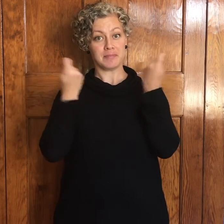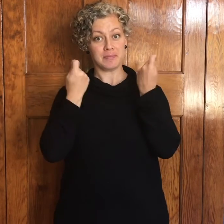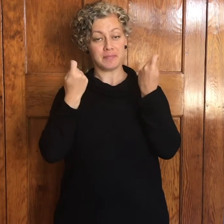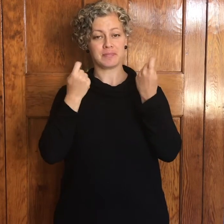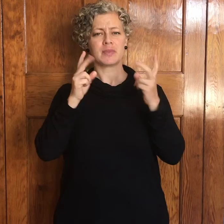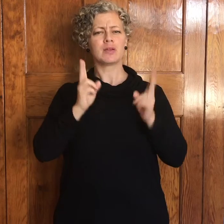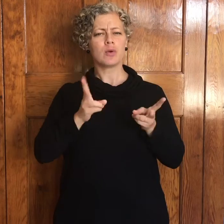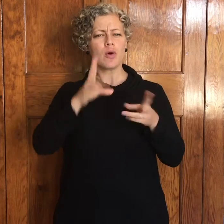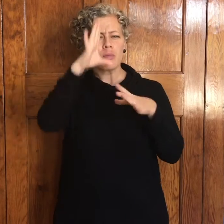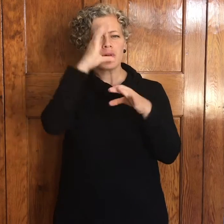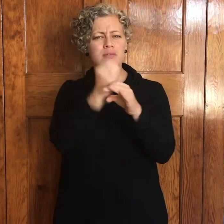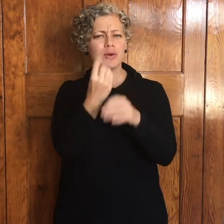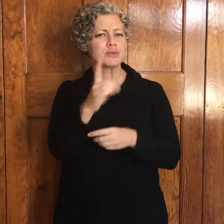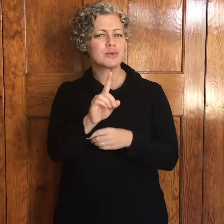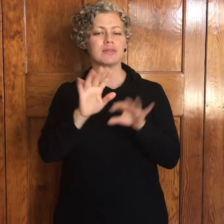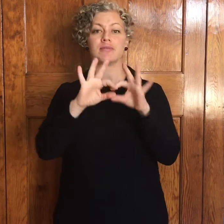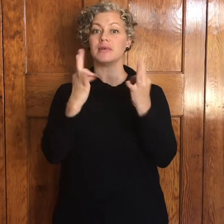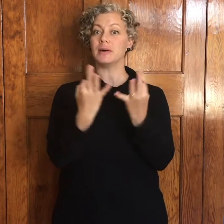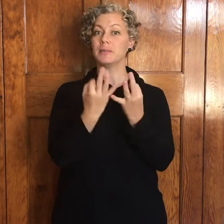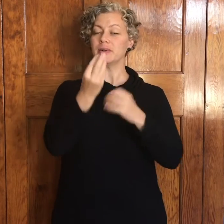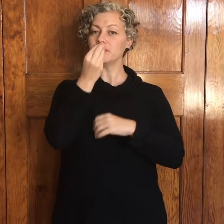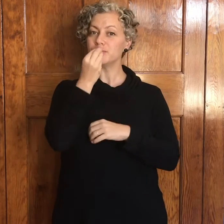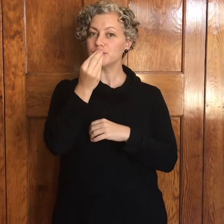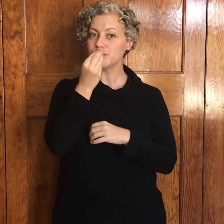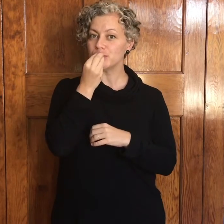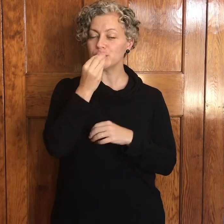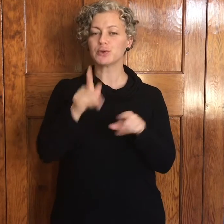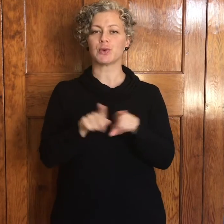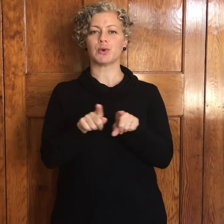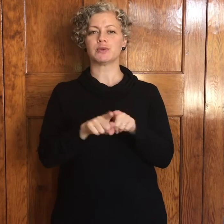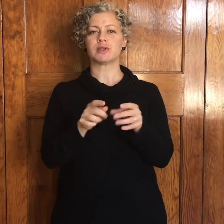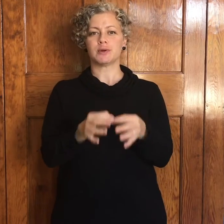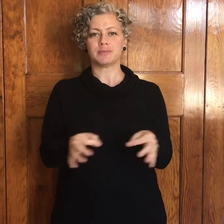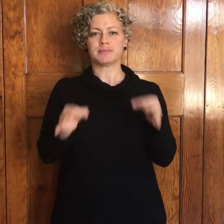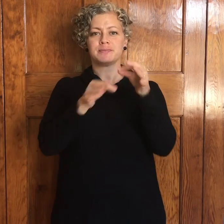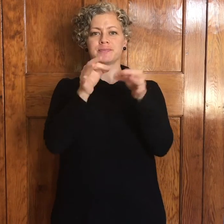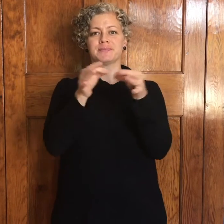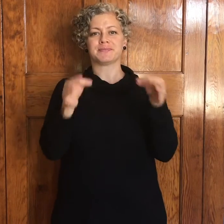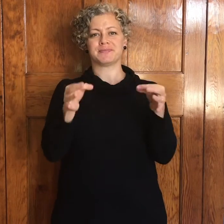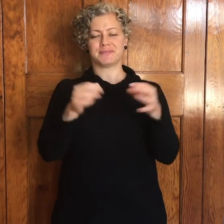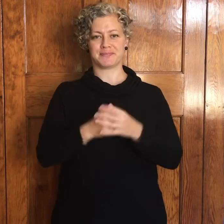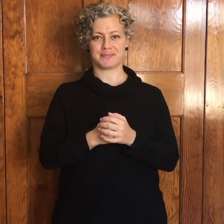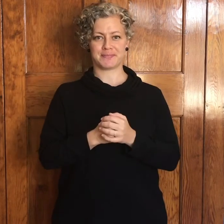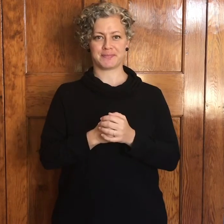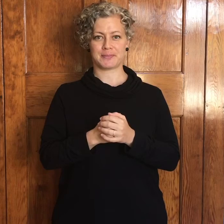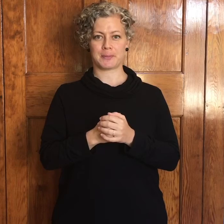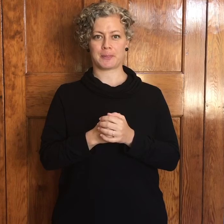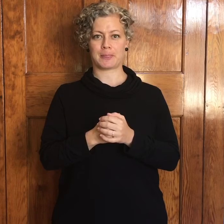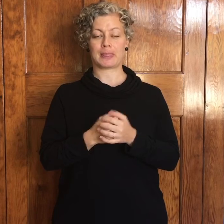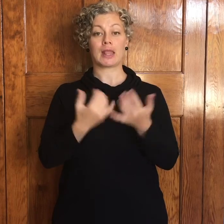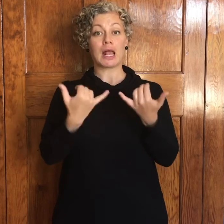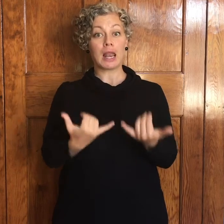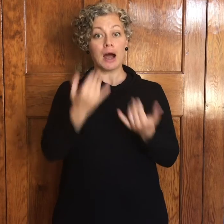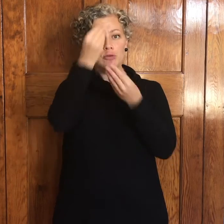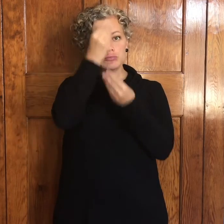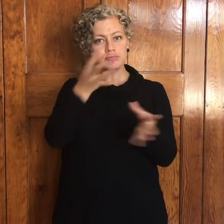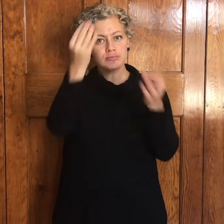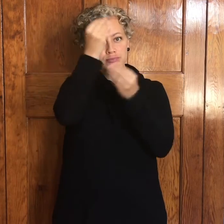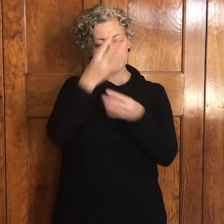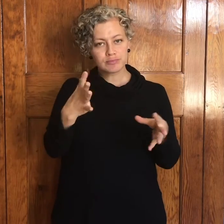about family, food, and of course presents. Here are 8 homemade gift